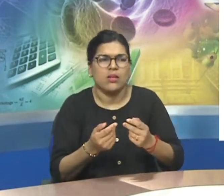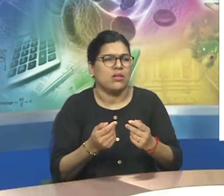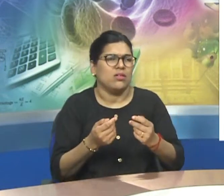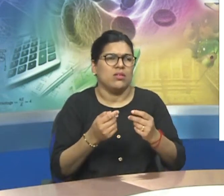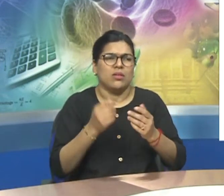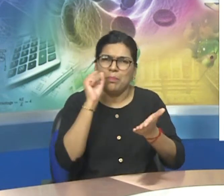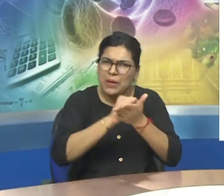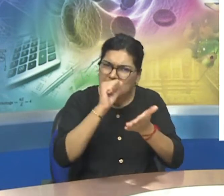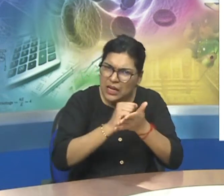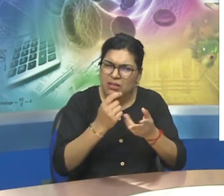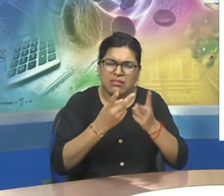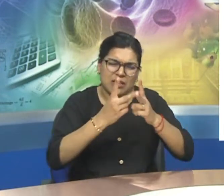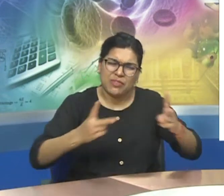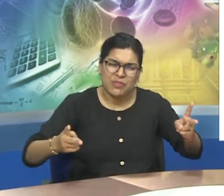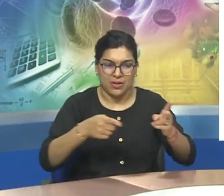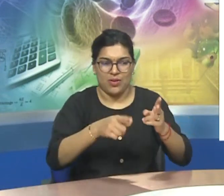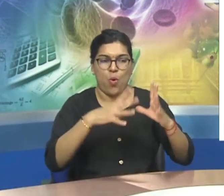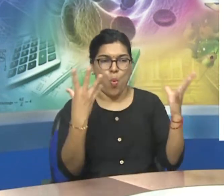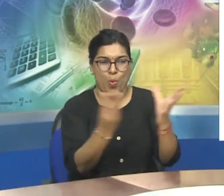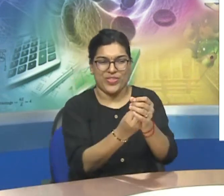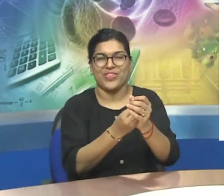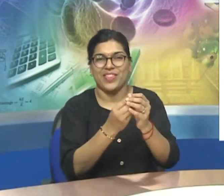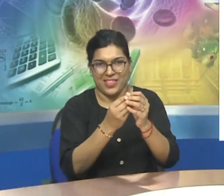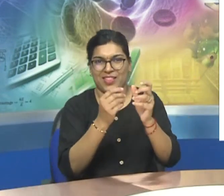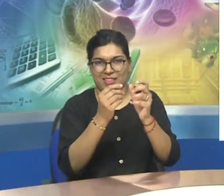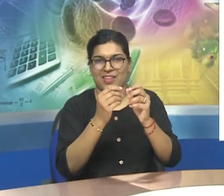work. We can use it for